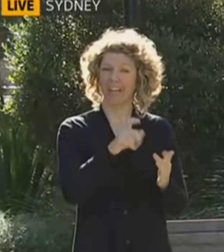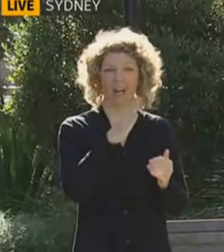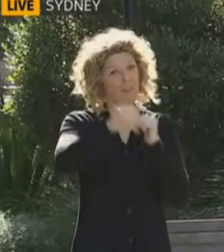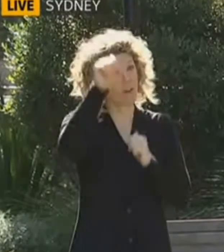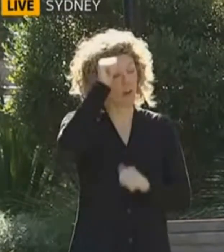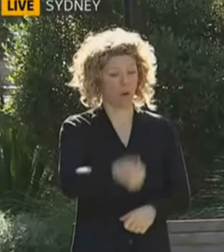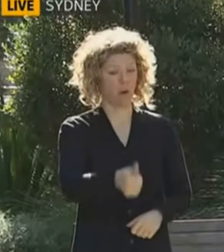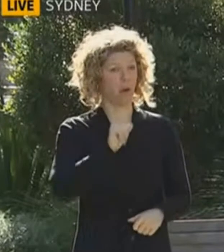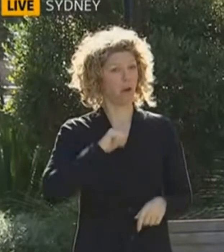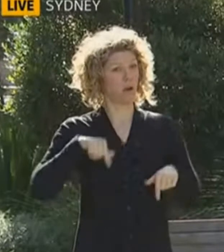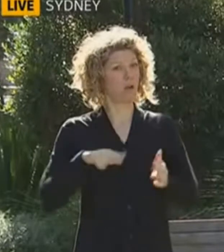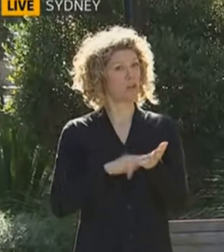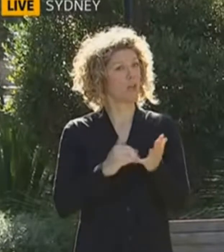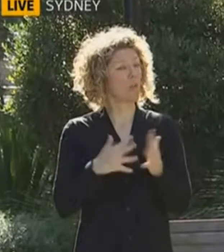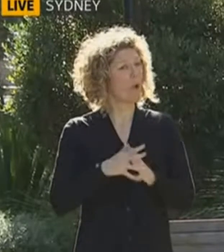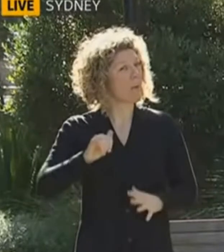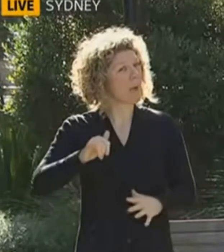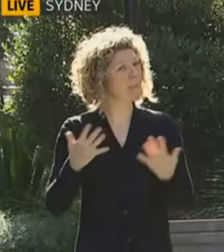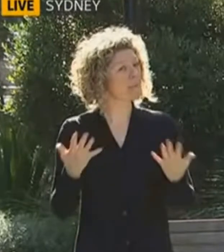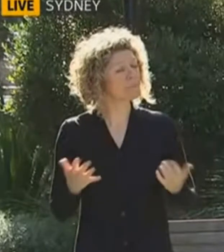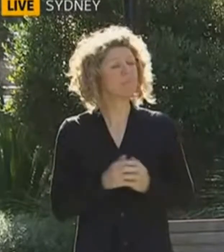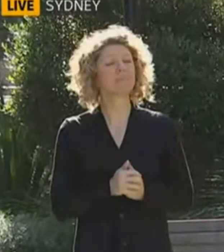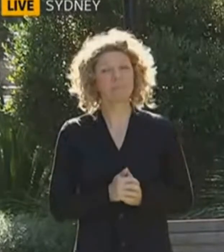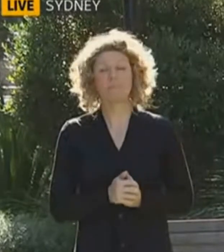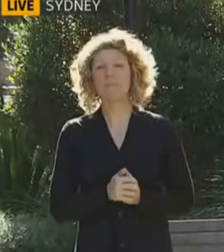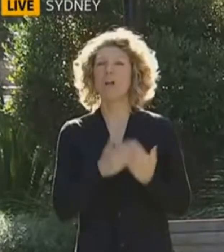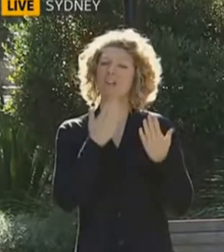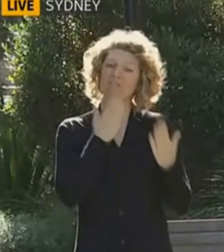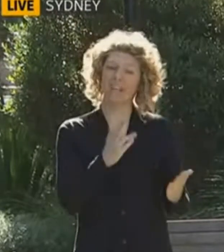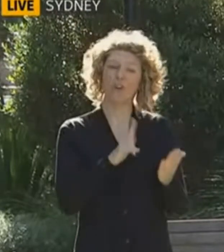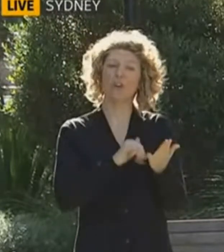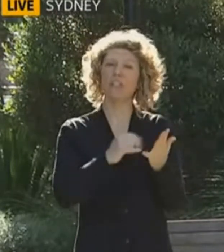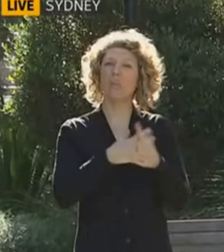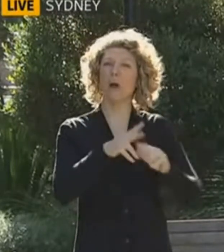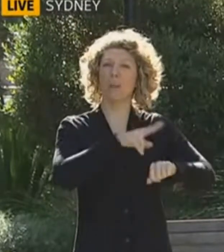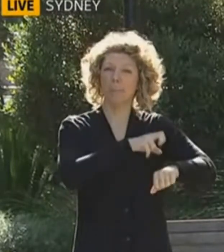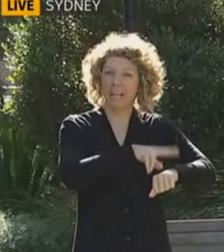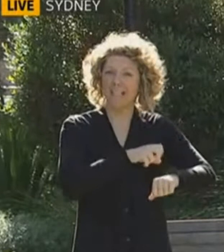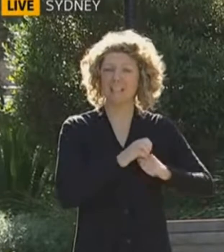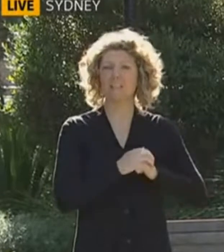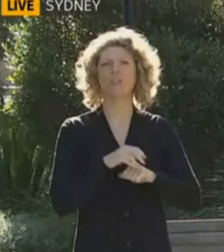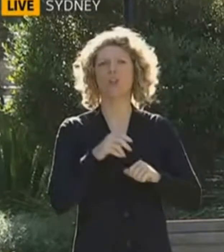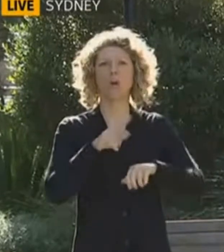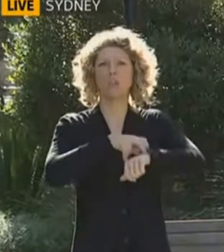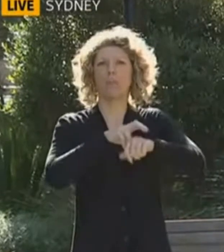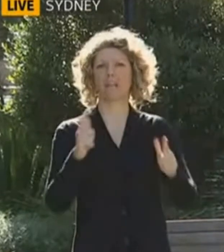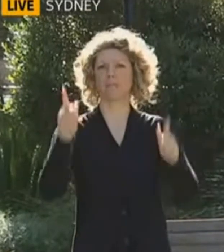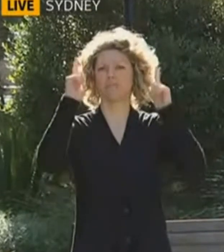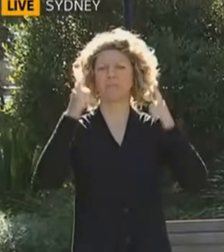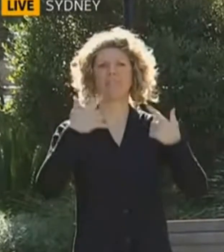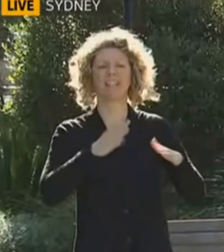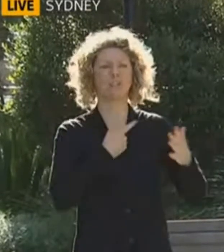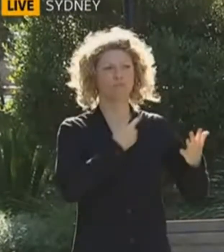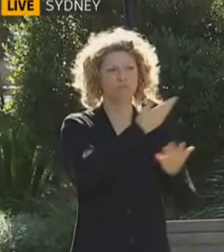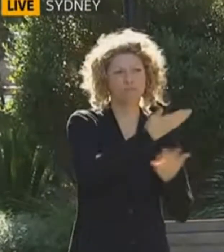South Wales. And I also want to confirm and thank the New South Wales Police Force. Commissioner Fuller and I and relevant authorities have been in